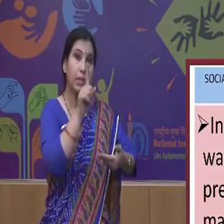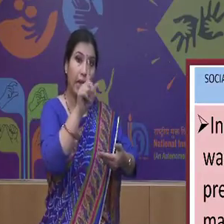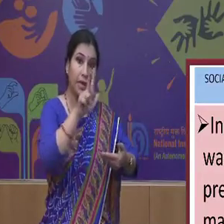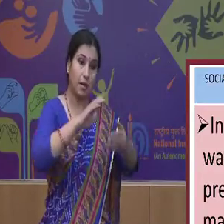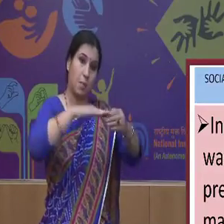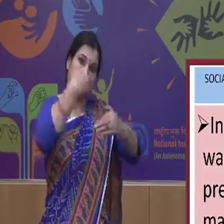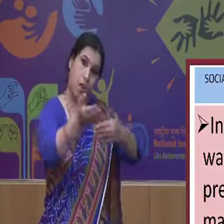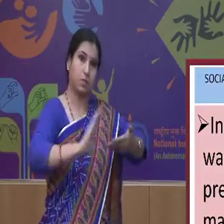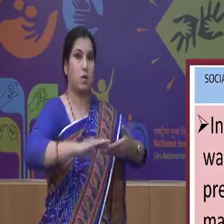18 years.